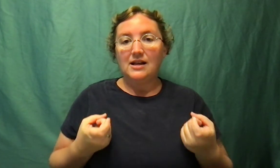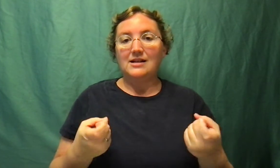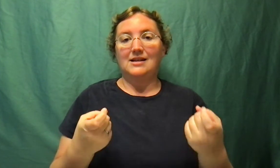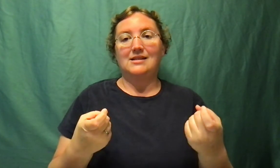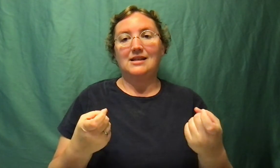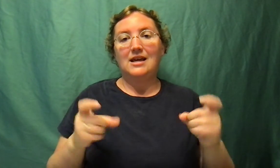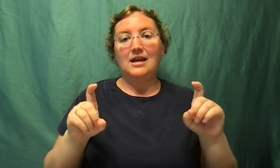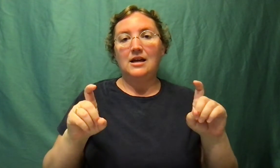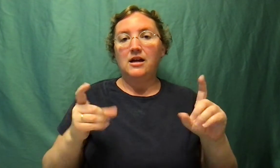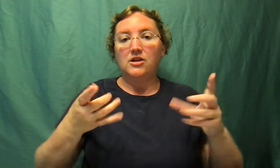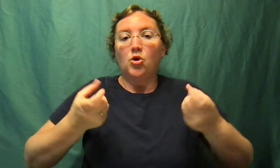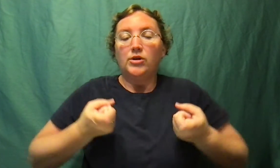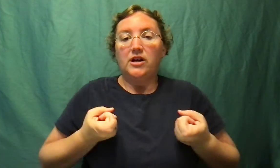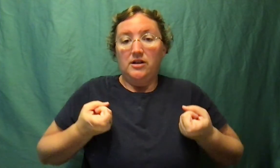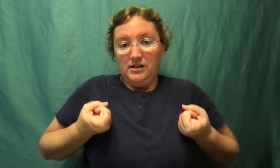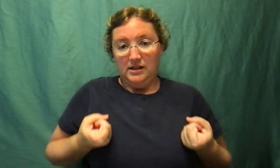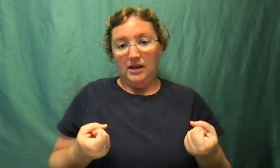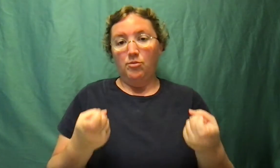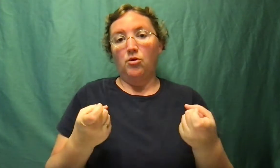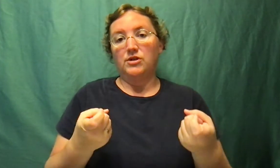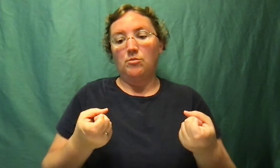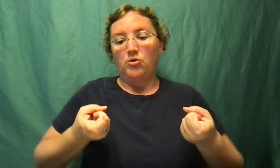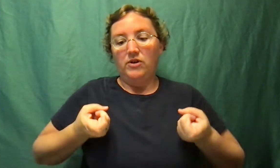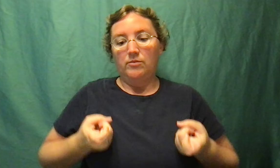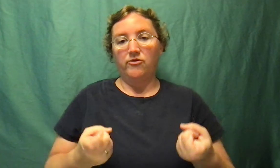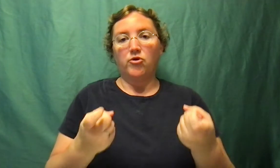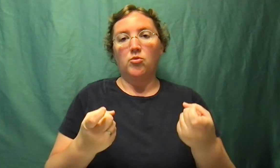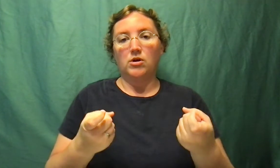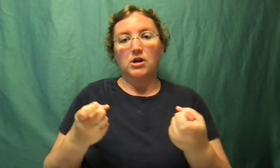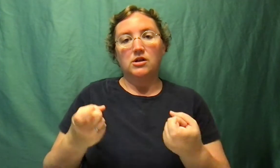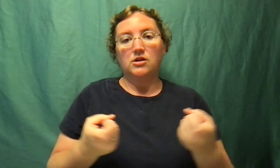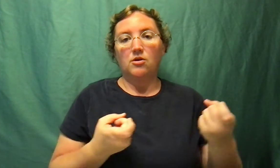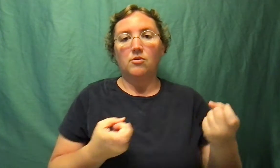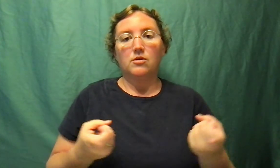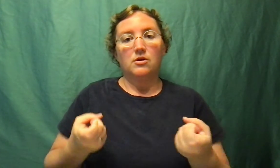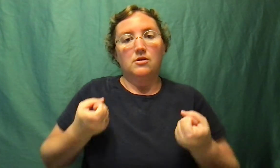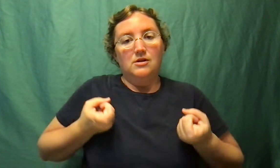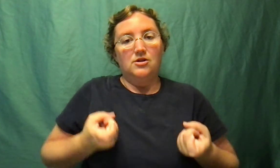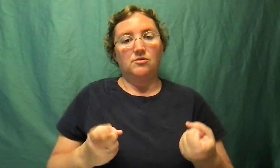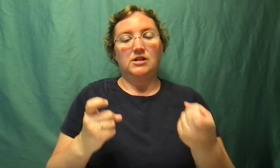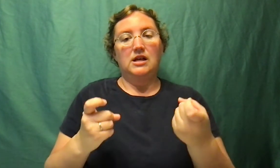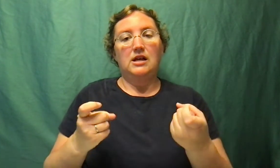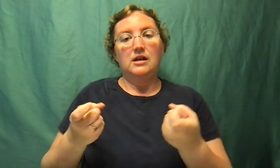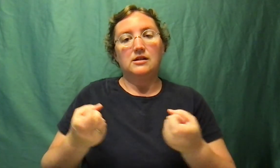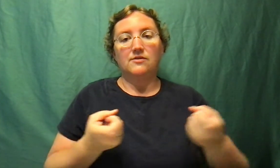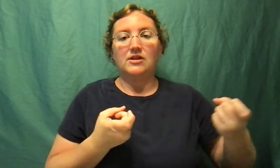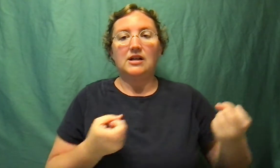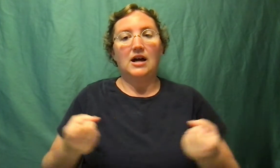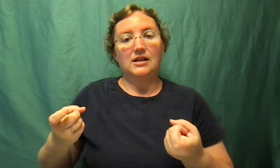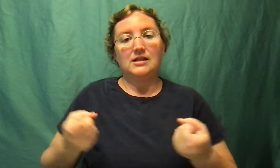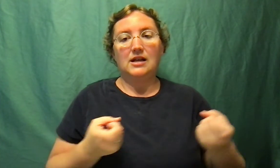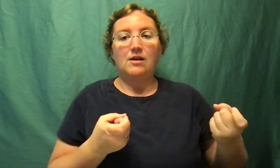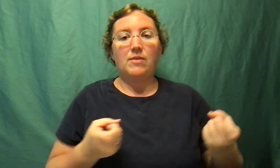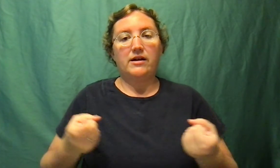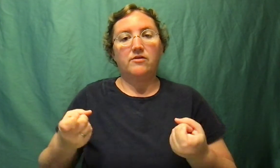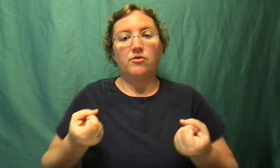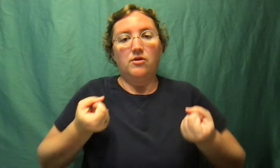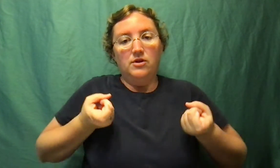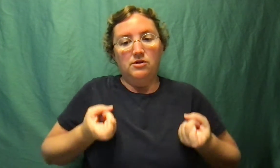to ski is holding onto the ski poles and moving them forward. So to ski is different than ice skate, back and forth, to